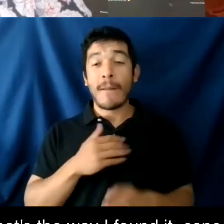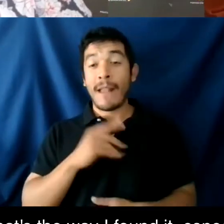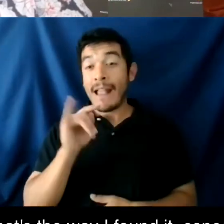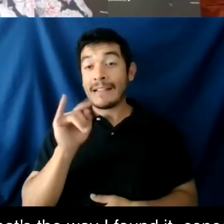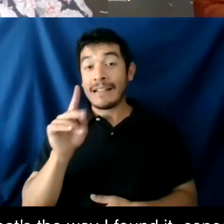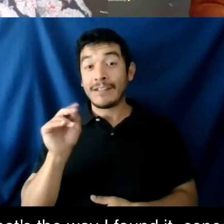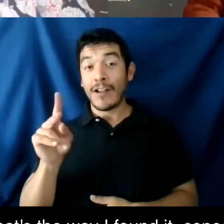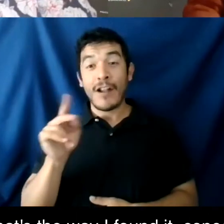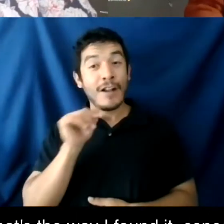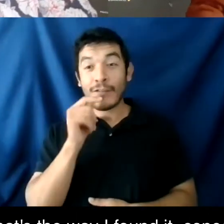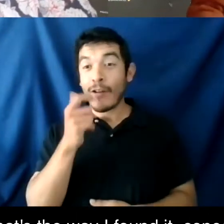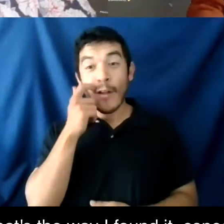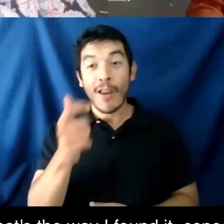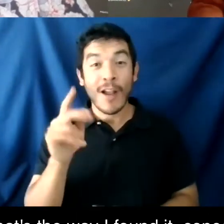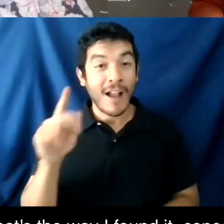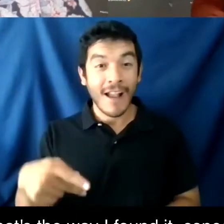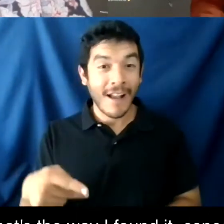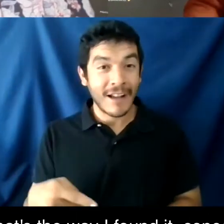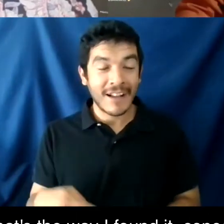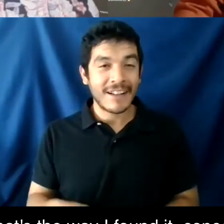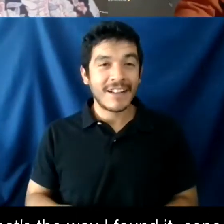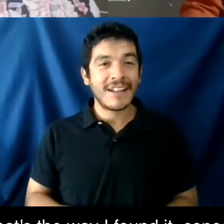it up, but